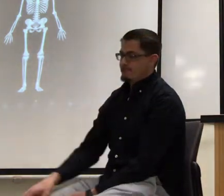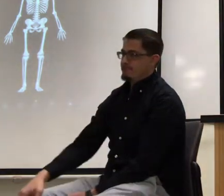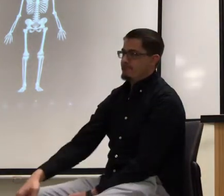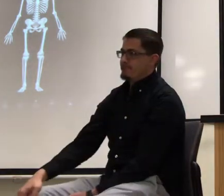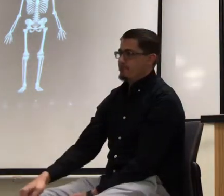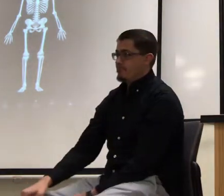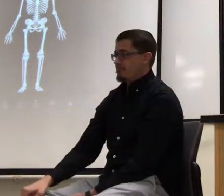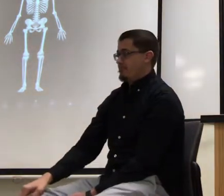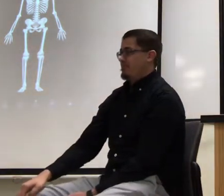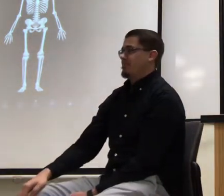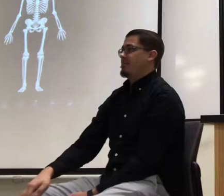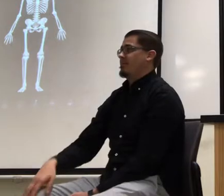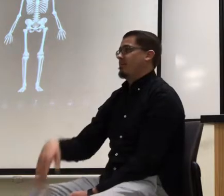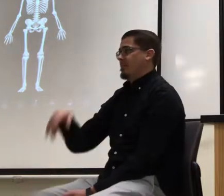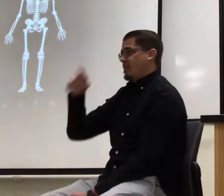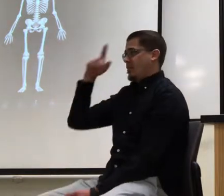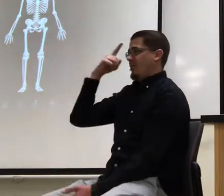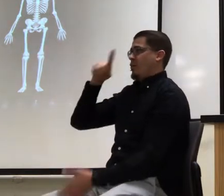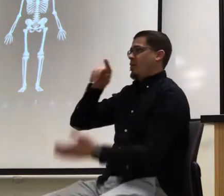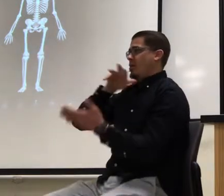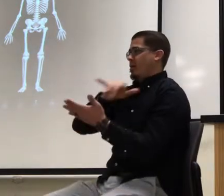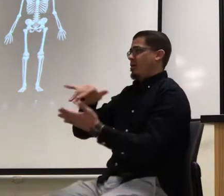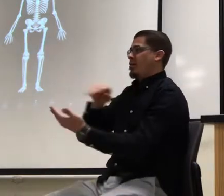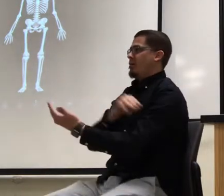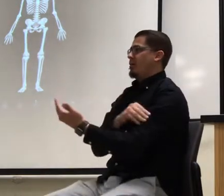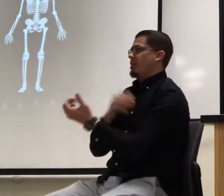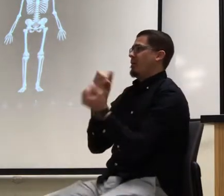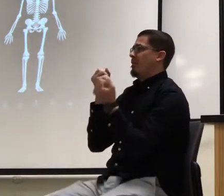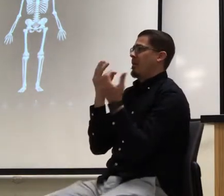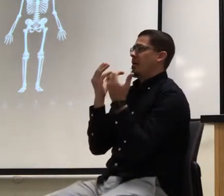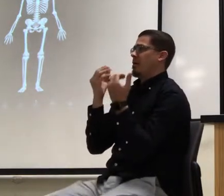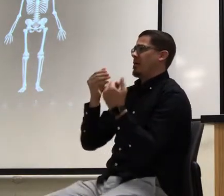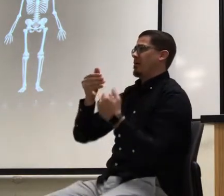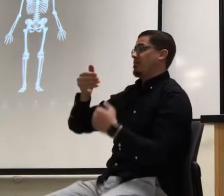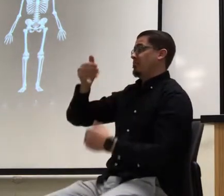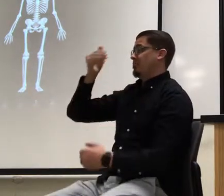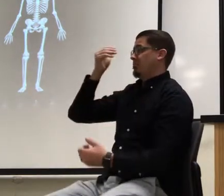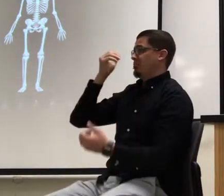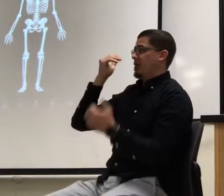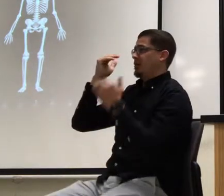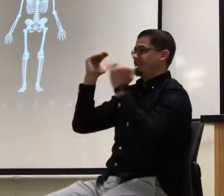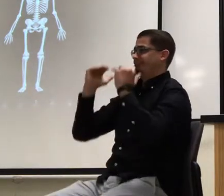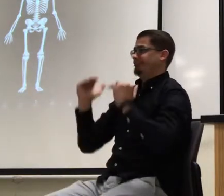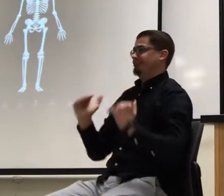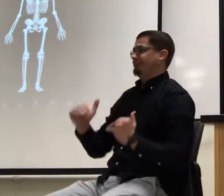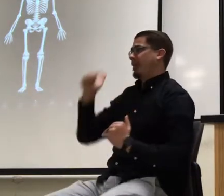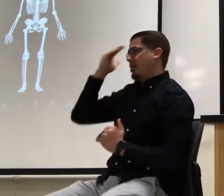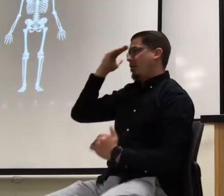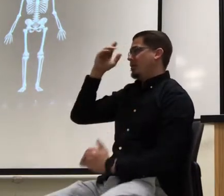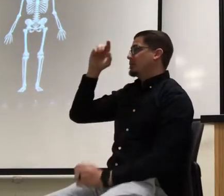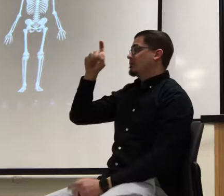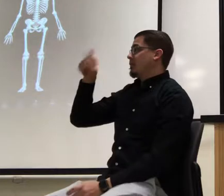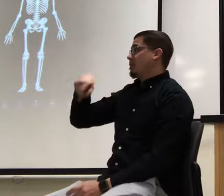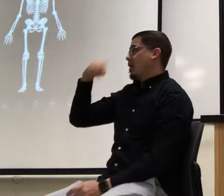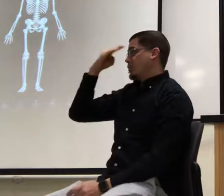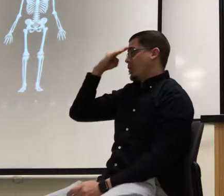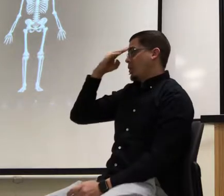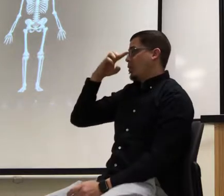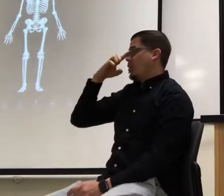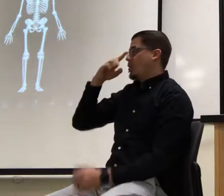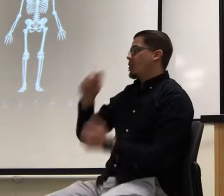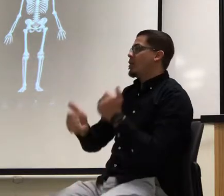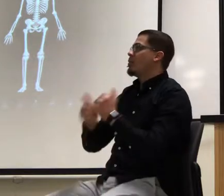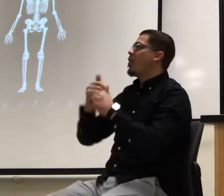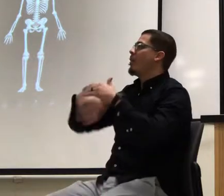When you study muscles, there's many levels of knowledge that you have to know. The most basic level